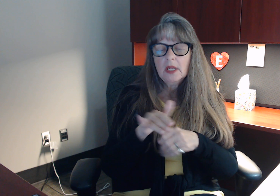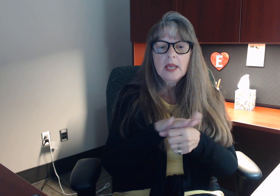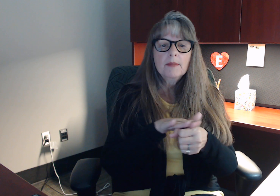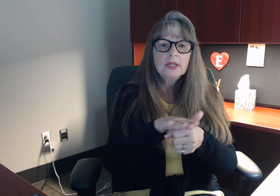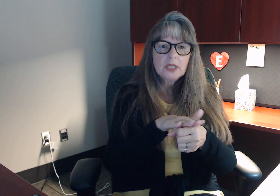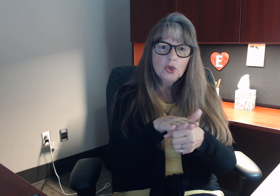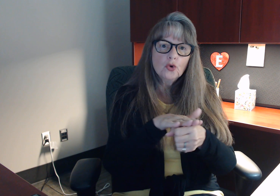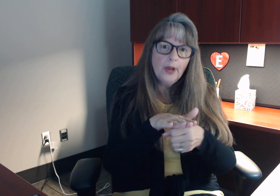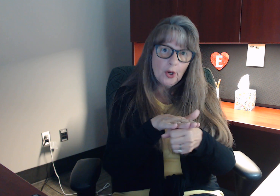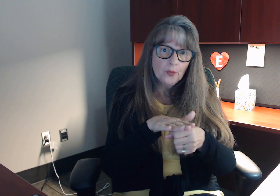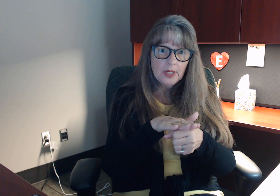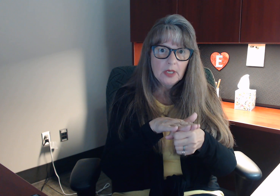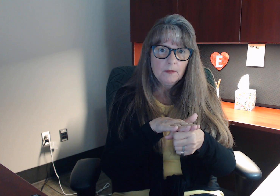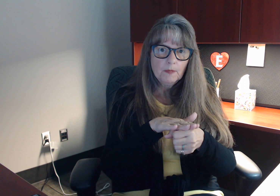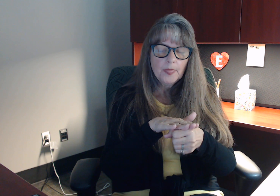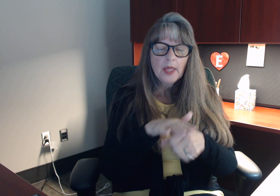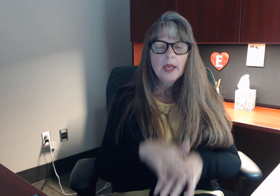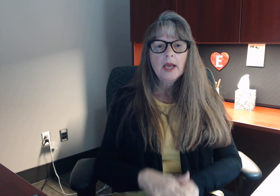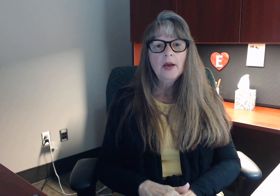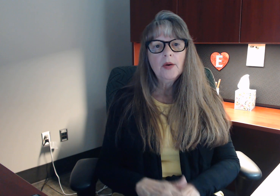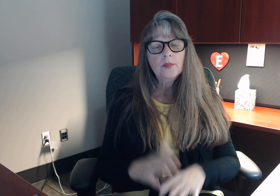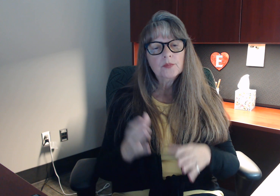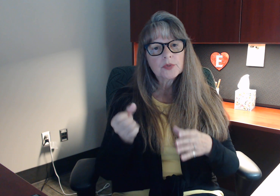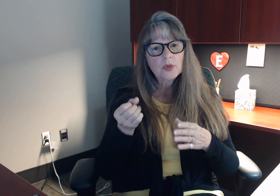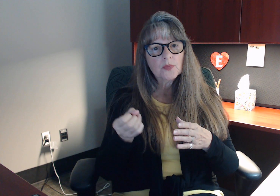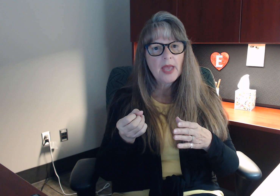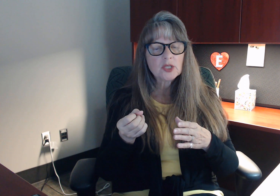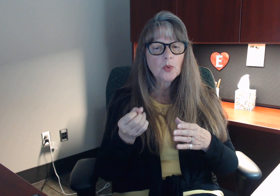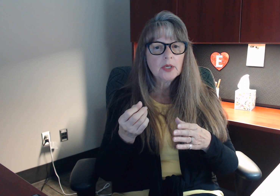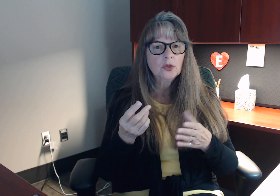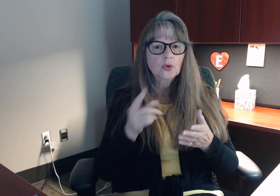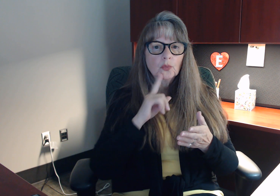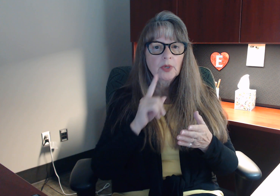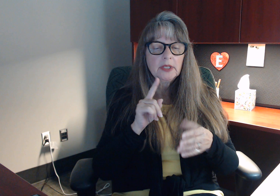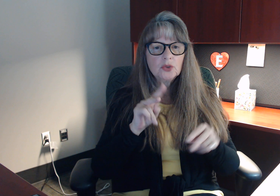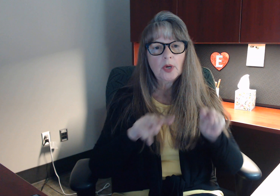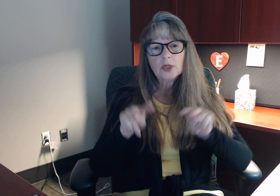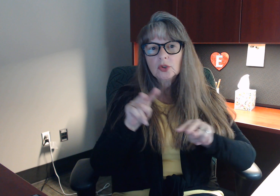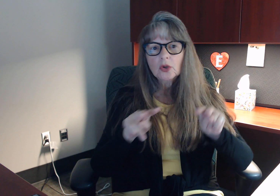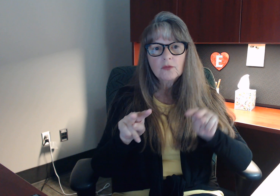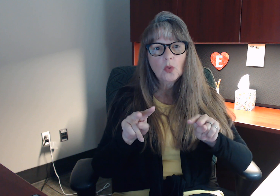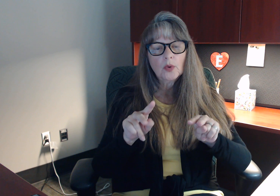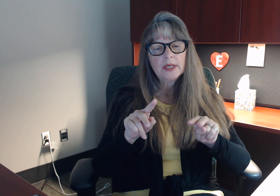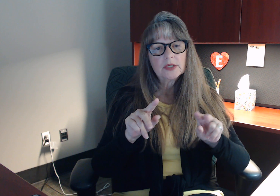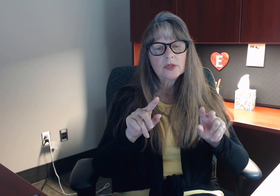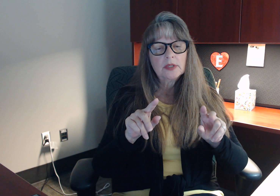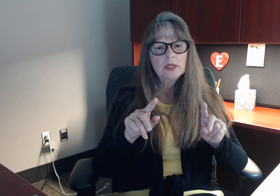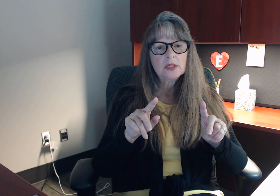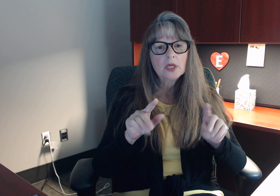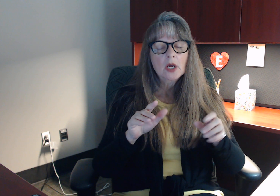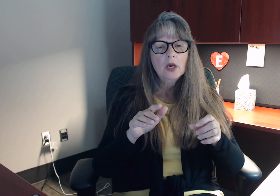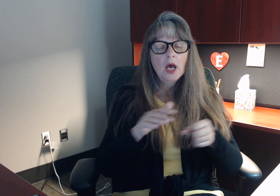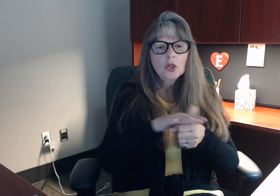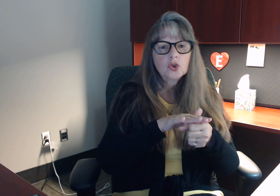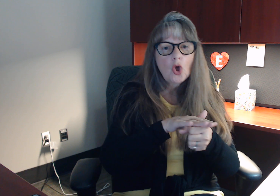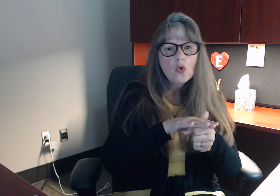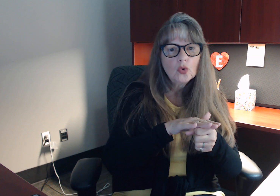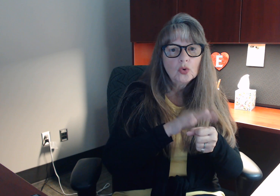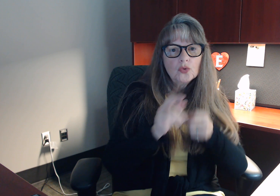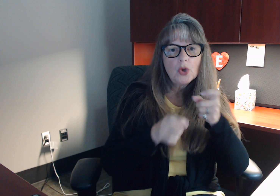but it's in your area. So that's what you're really trying to look for is these local